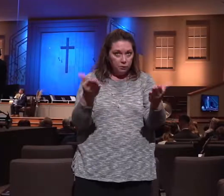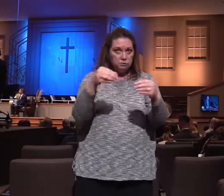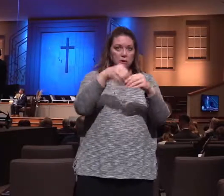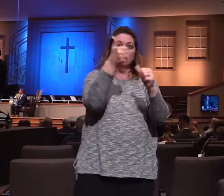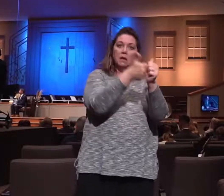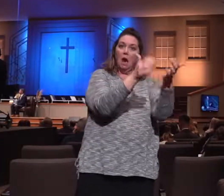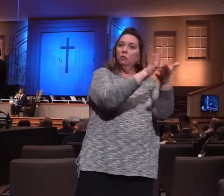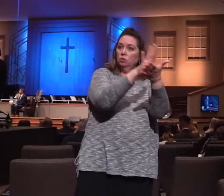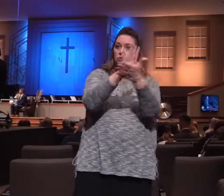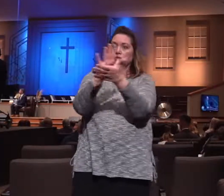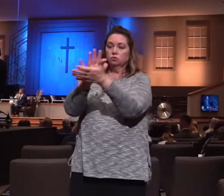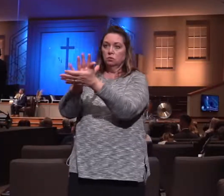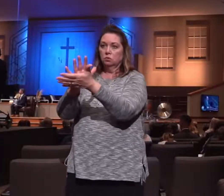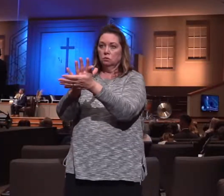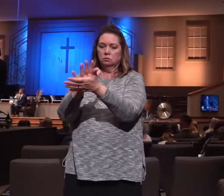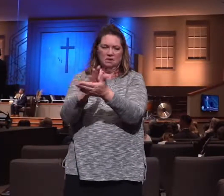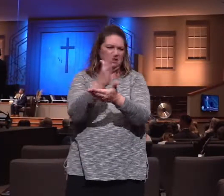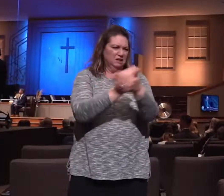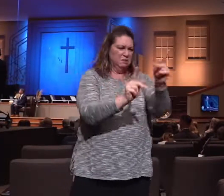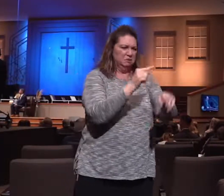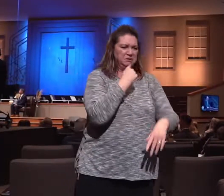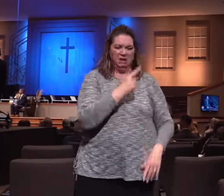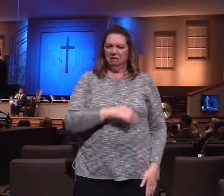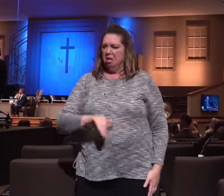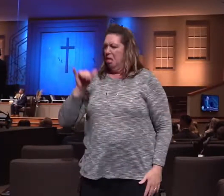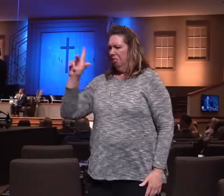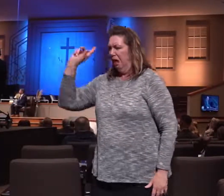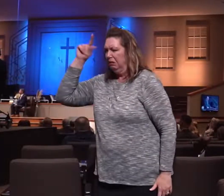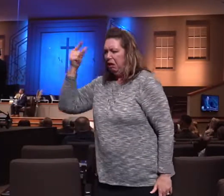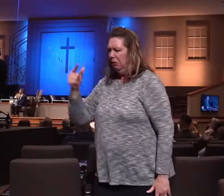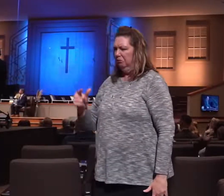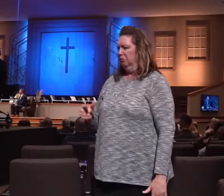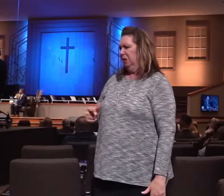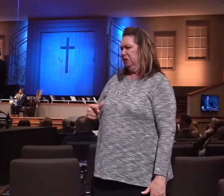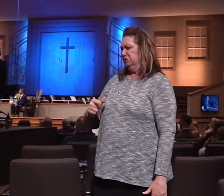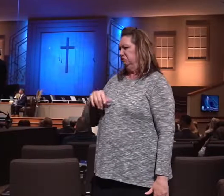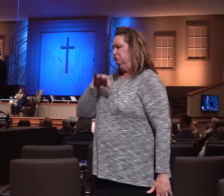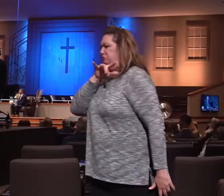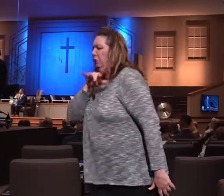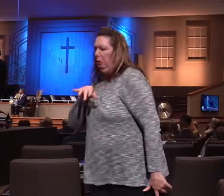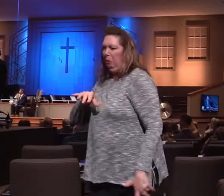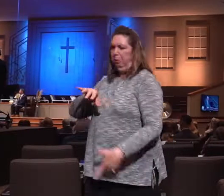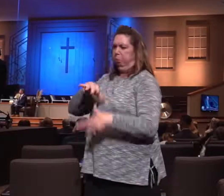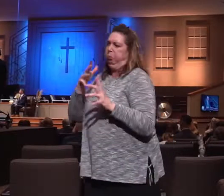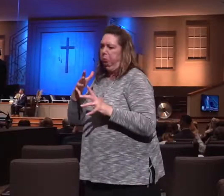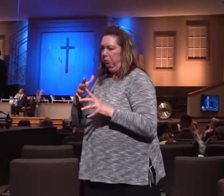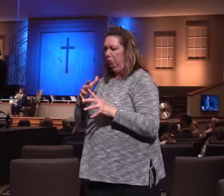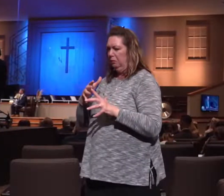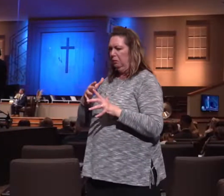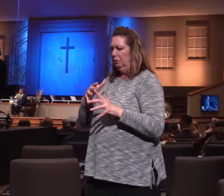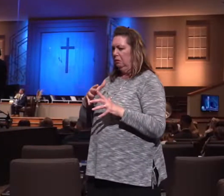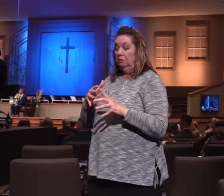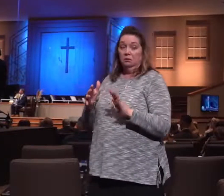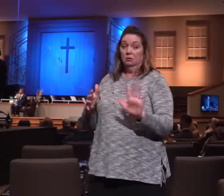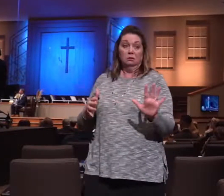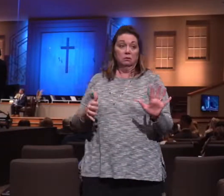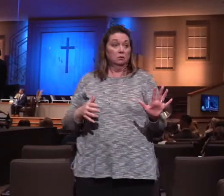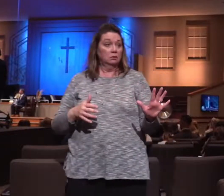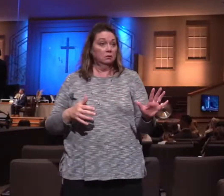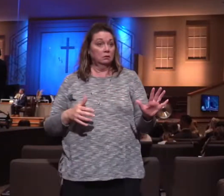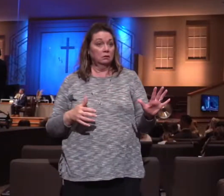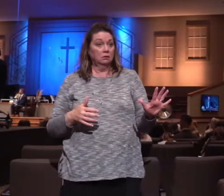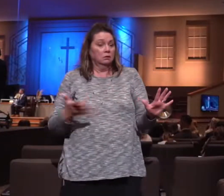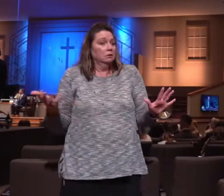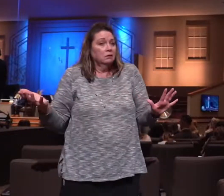said, well, they're a corrupt government. I think every government's probably corrupt. But I'm always glad when even corrupt governments let Bibles get passed